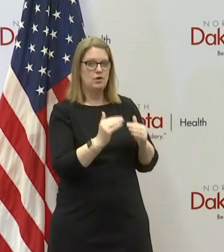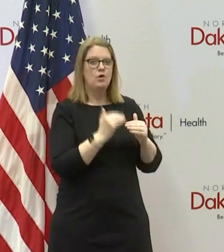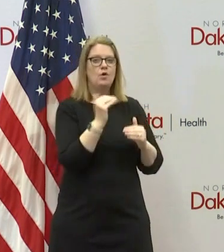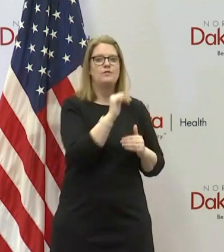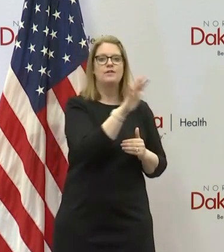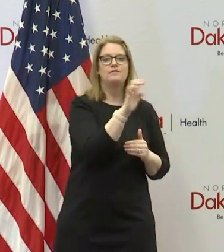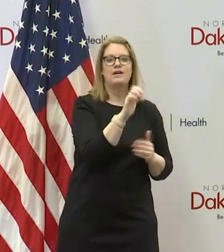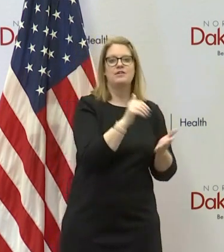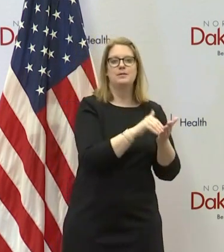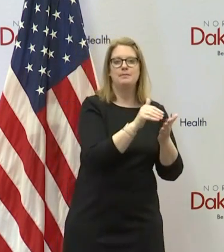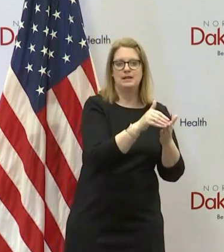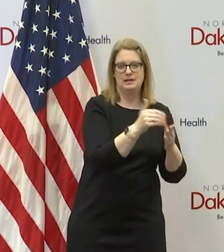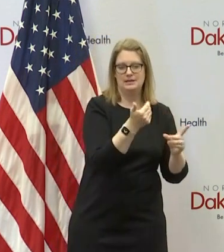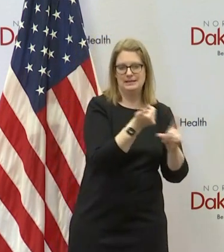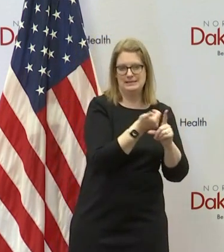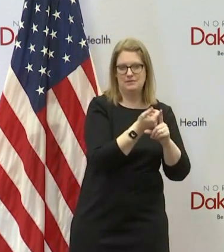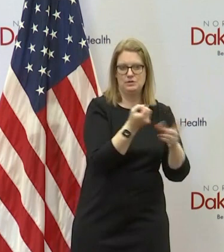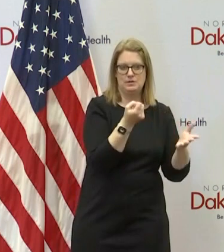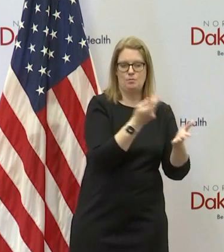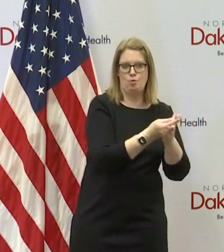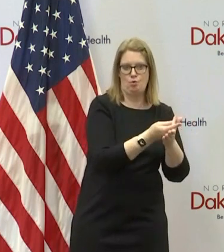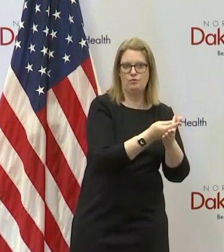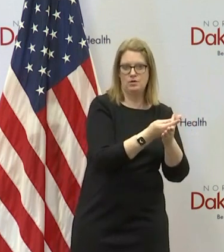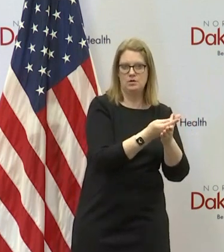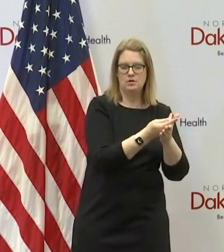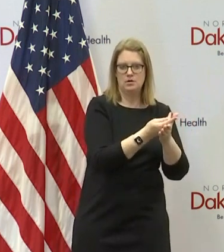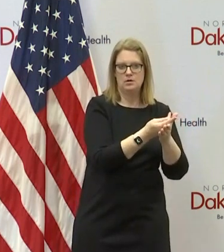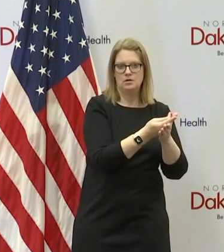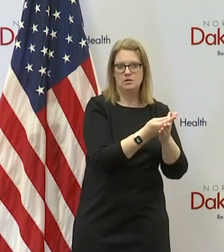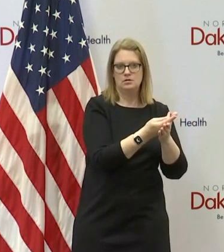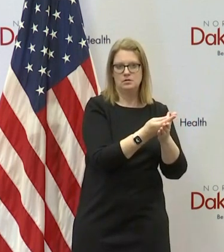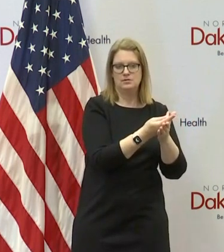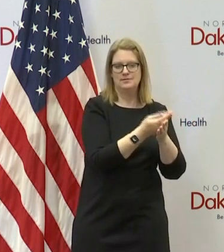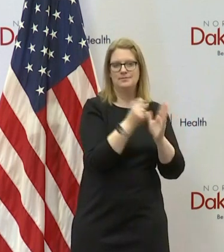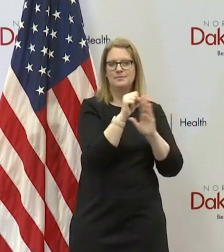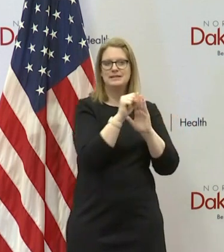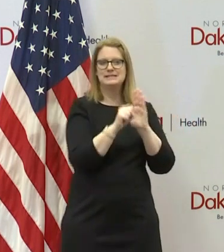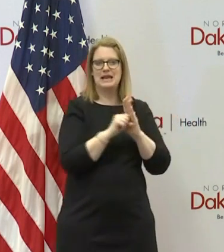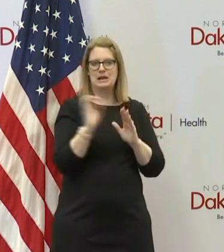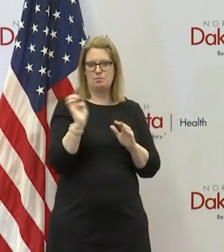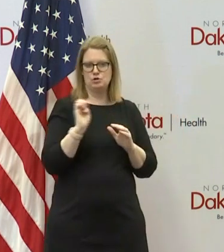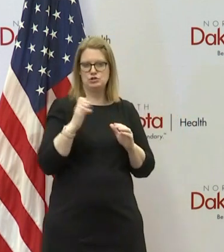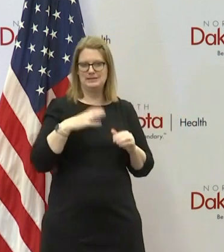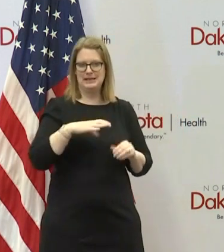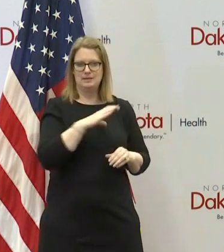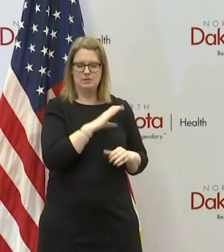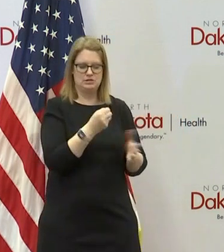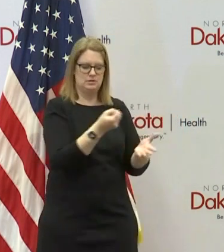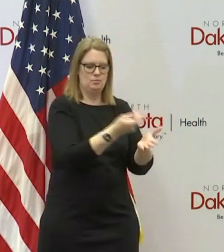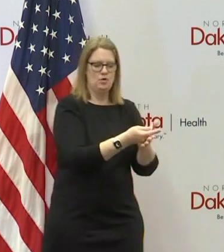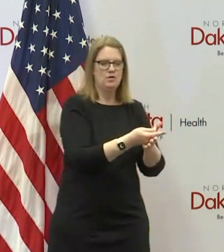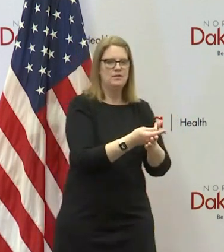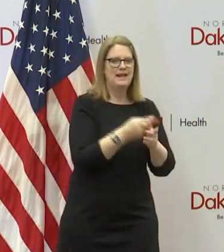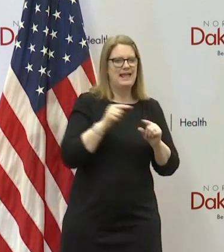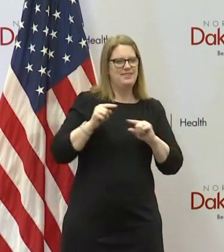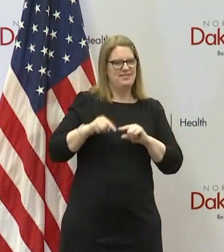$500 million of that was approved last week by the State Emergency Commission, which of course